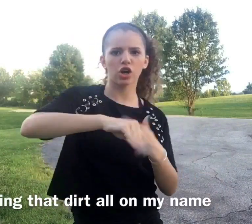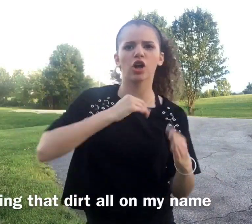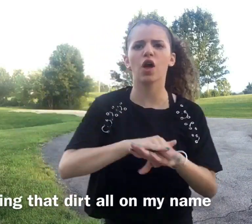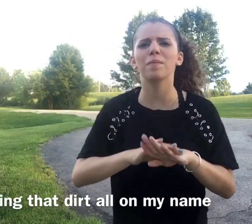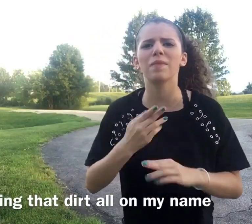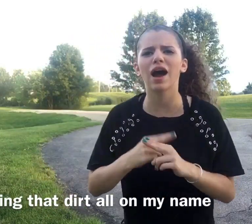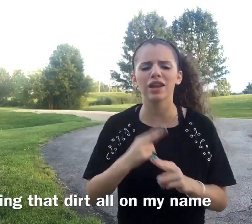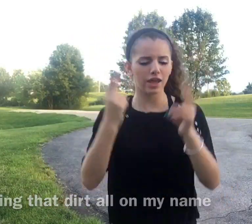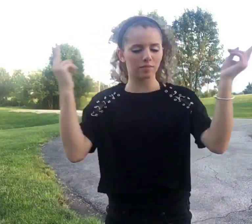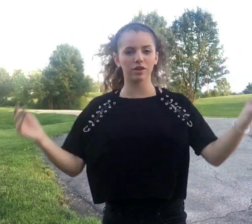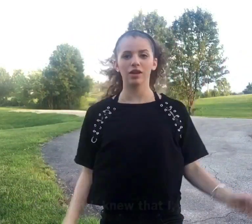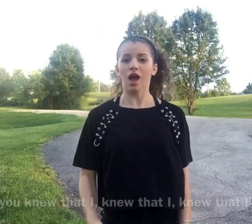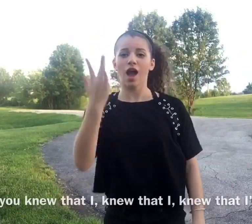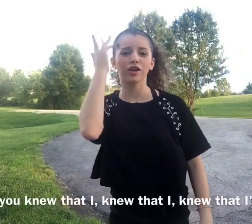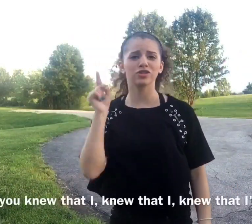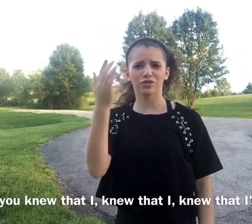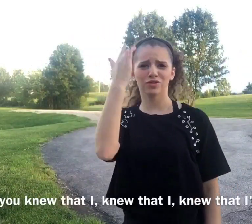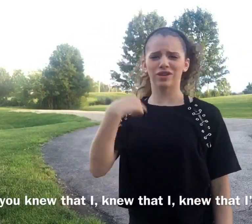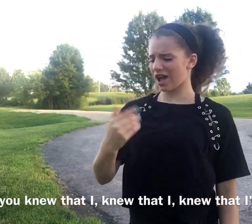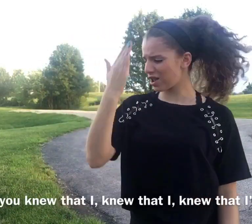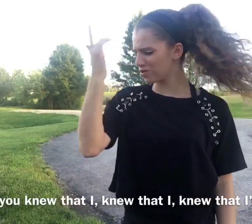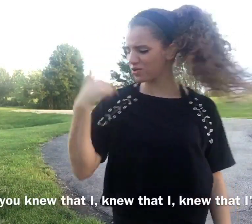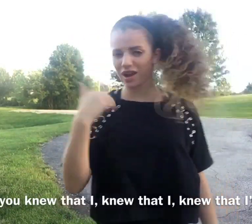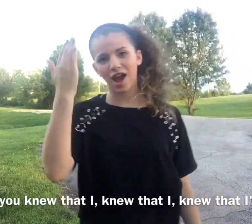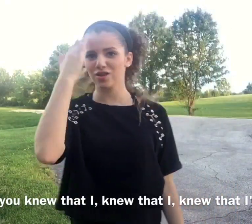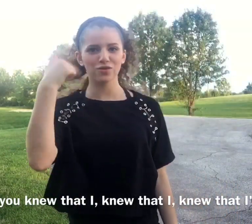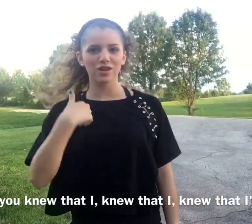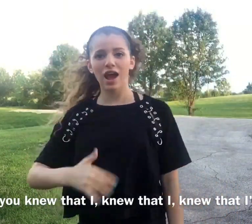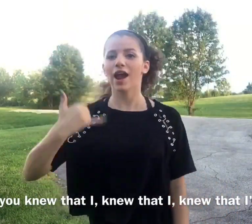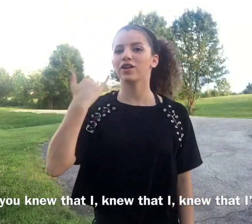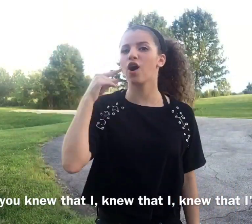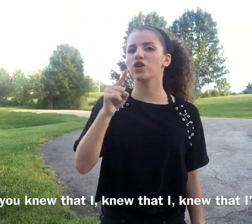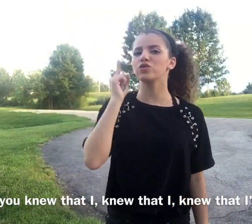all on my name. Cause you knew that I'd call you up.